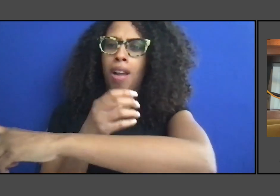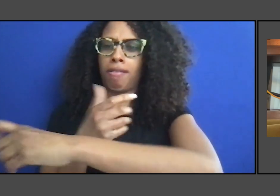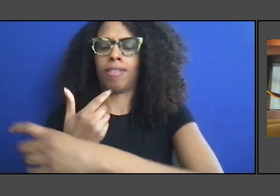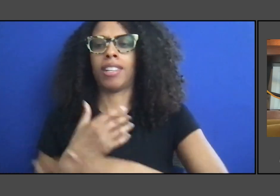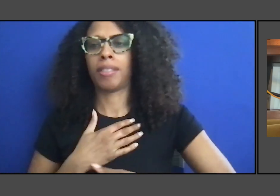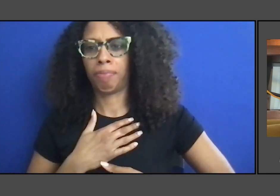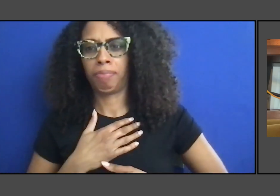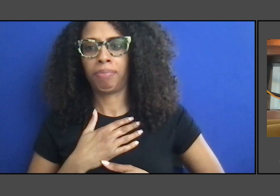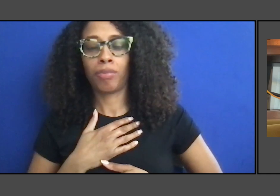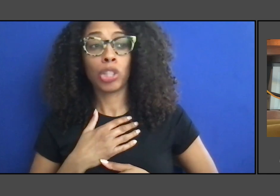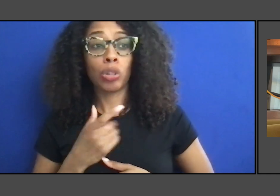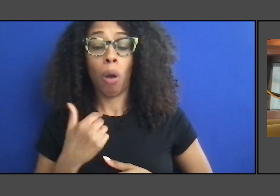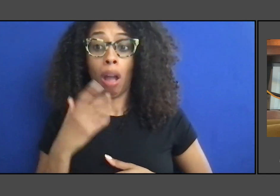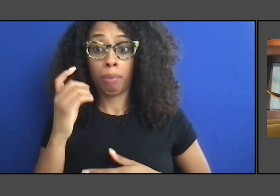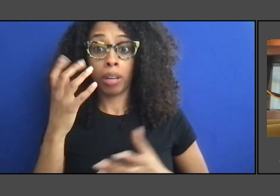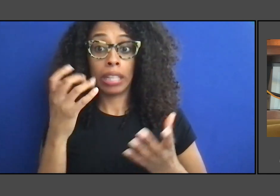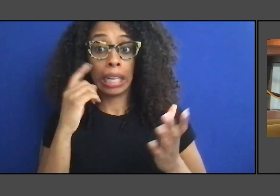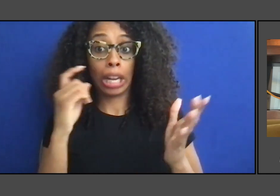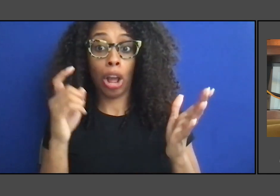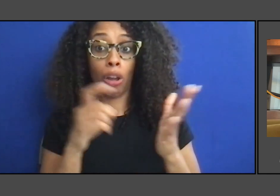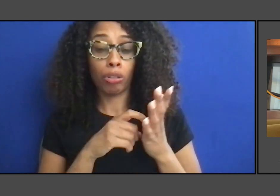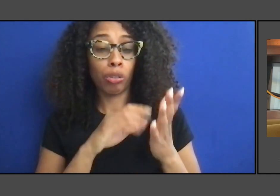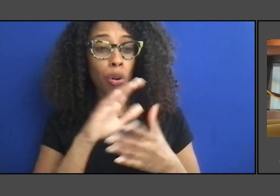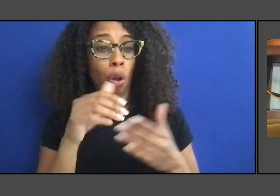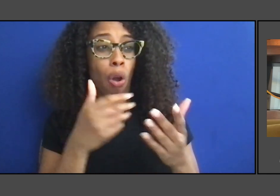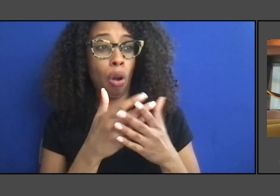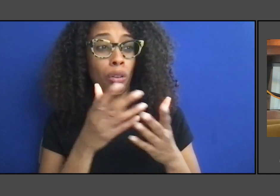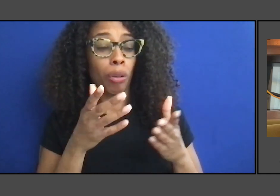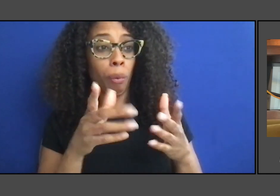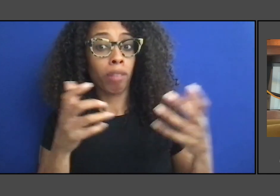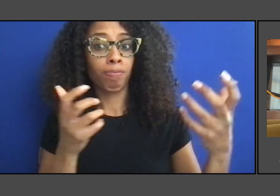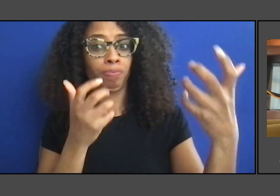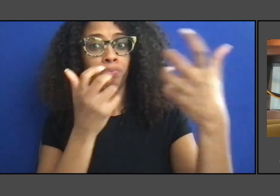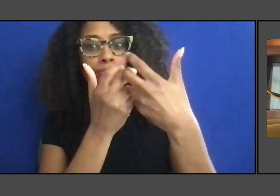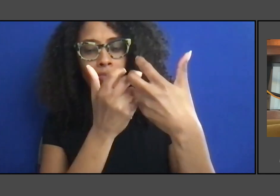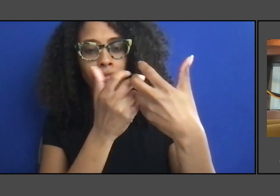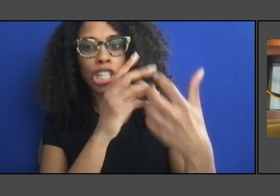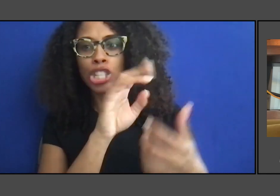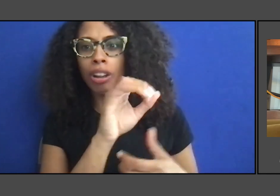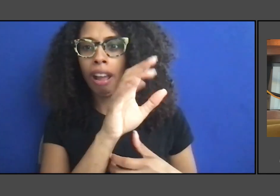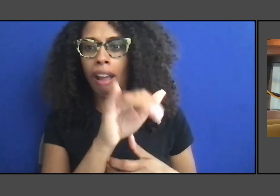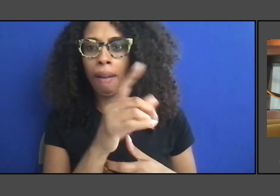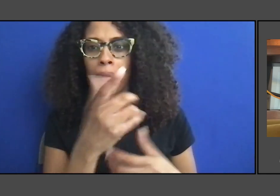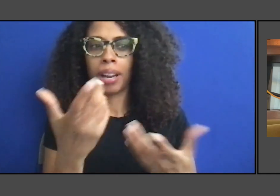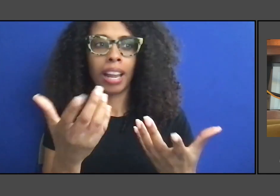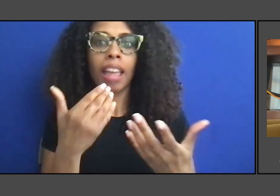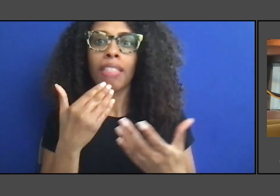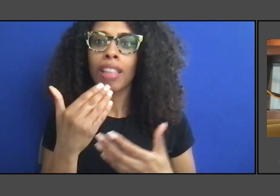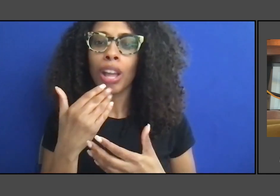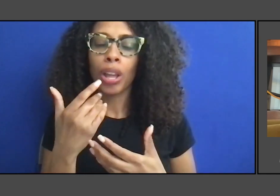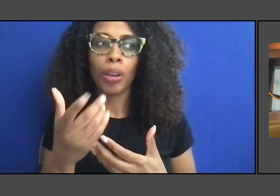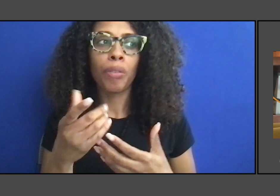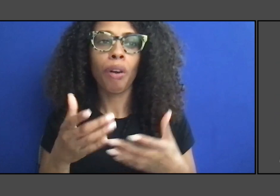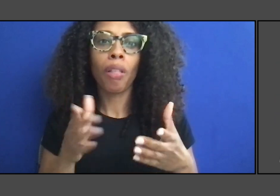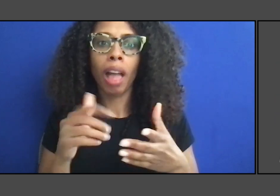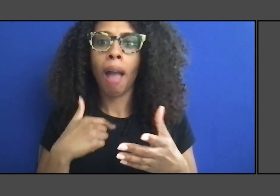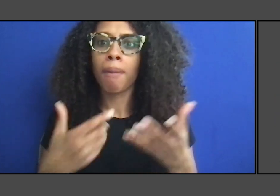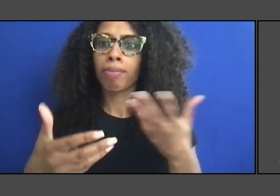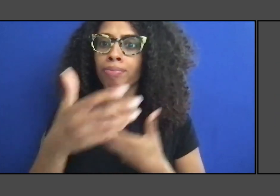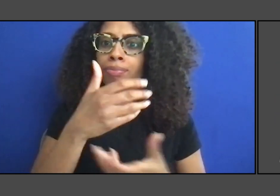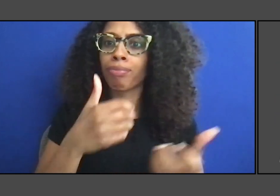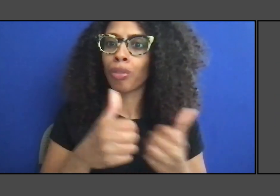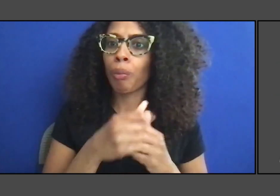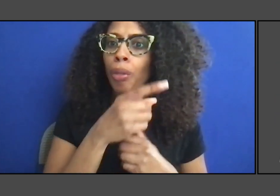you in all those ways you do that and give thanks to you for bringing me into her fold. Oh, thank Mm. you. And Terri Lyne does it in ways that